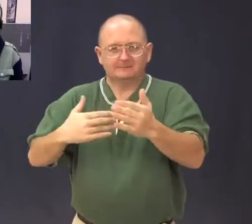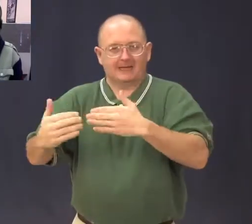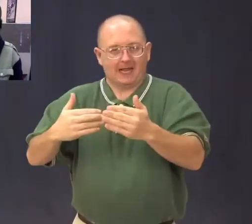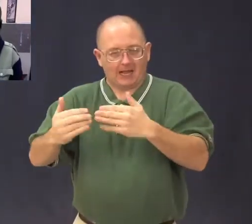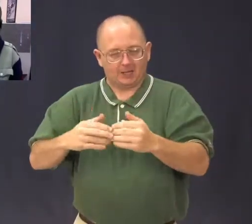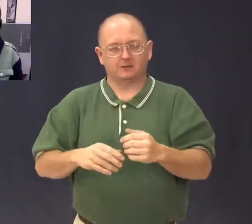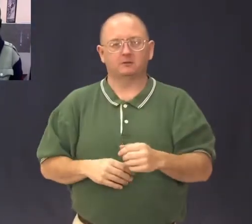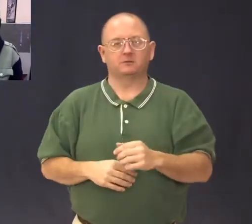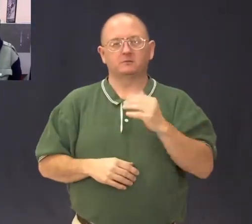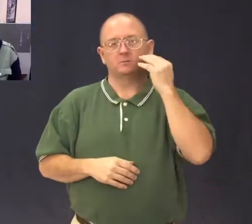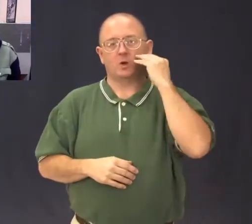each meeting.